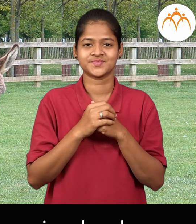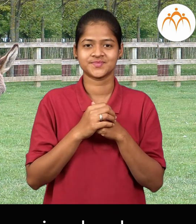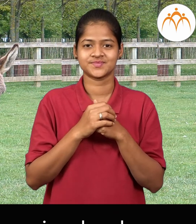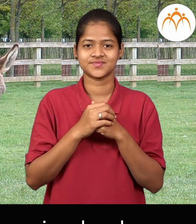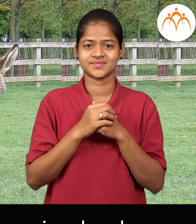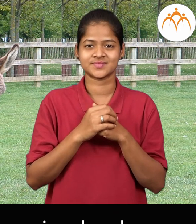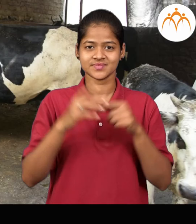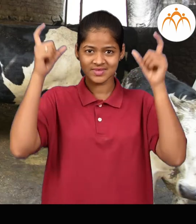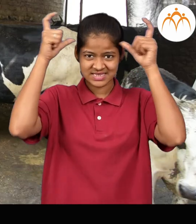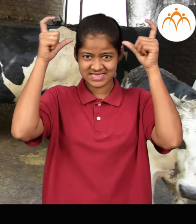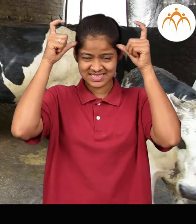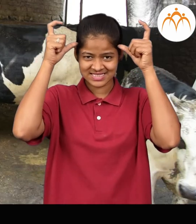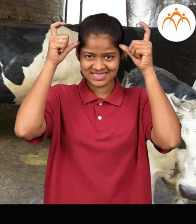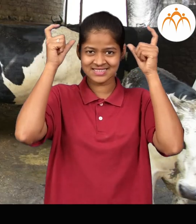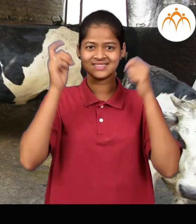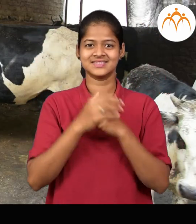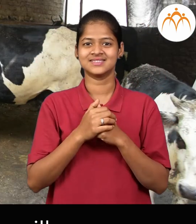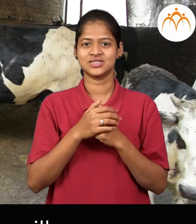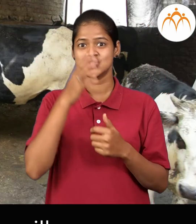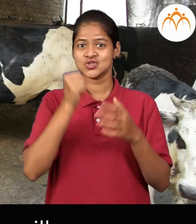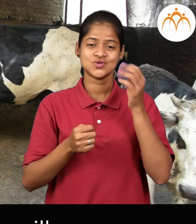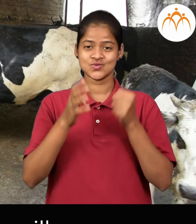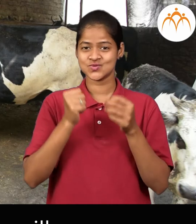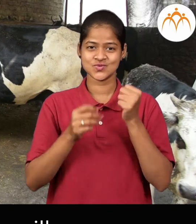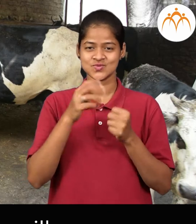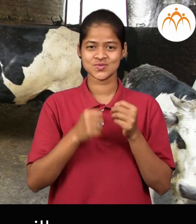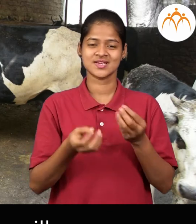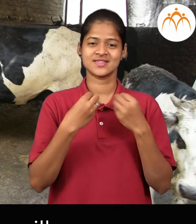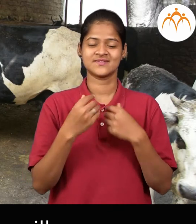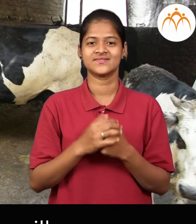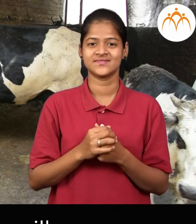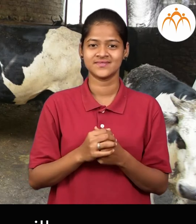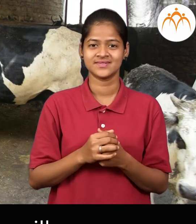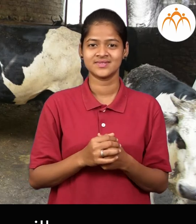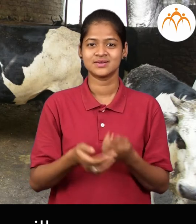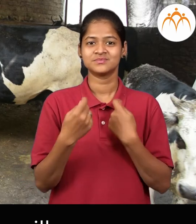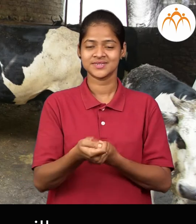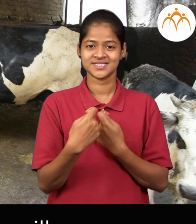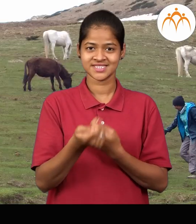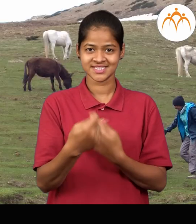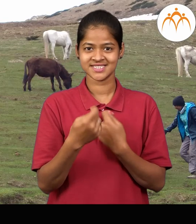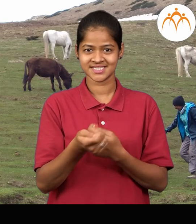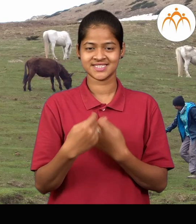Cow. Cow. Cow gives us milk. Horse.